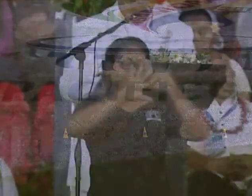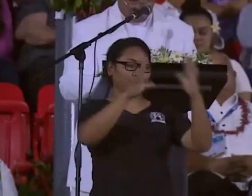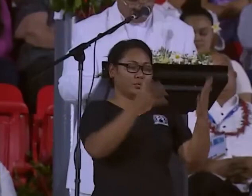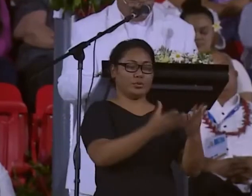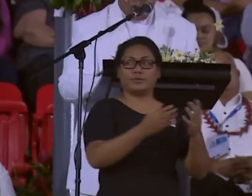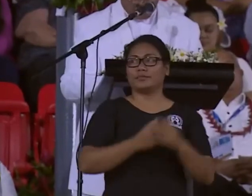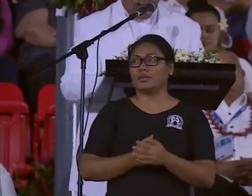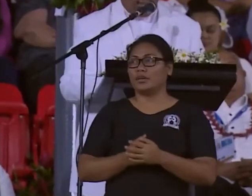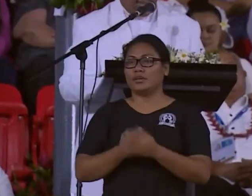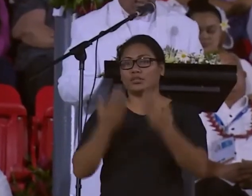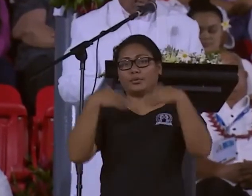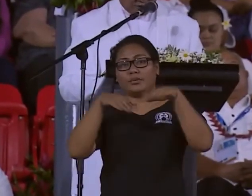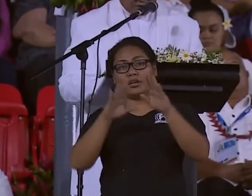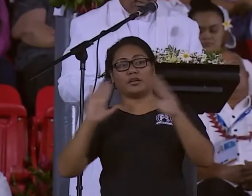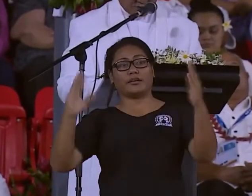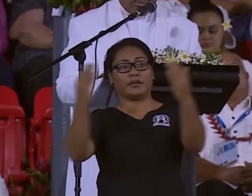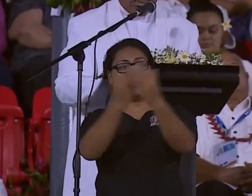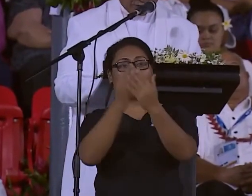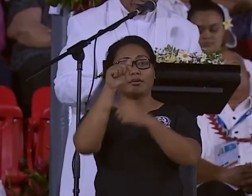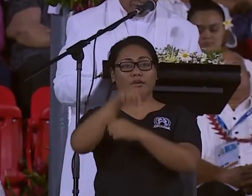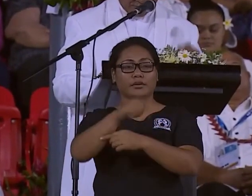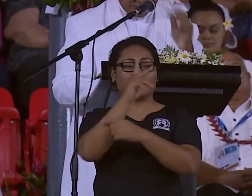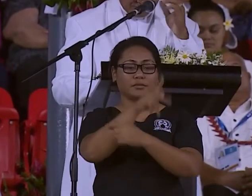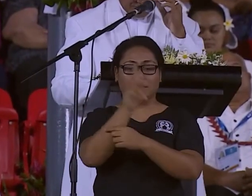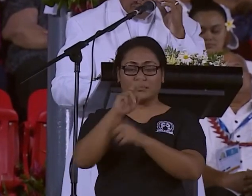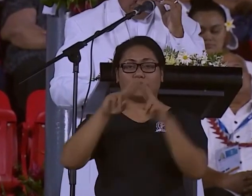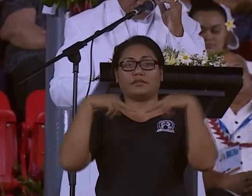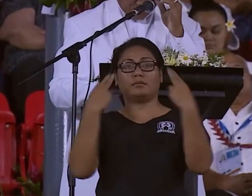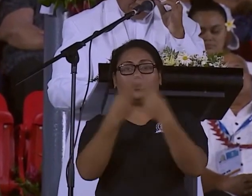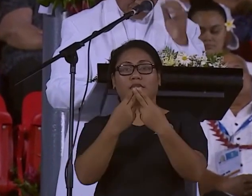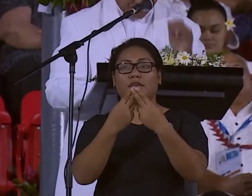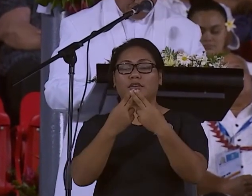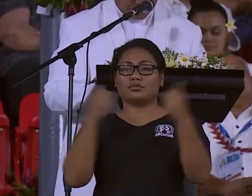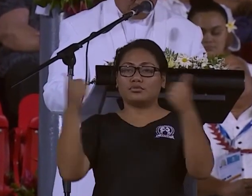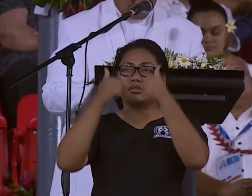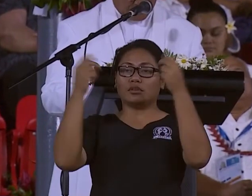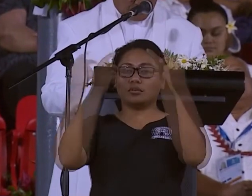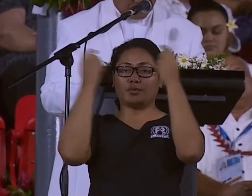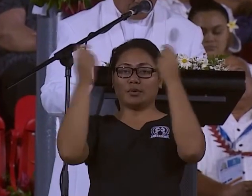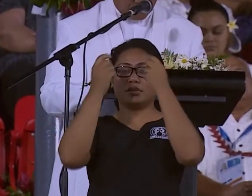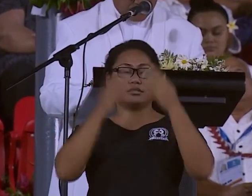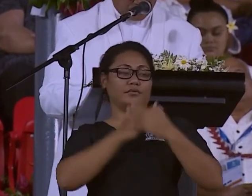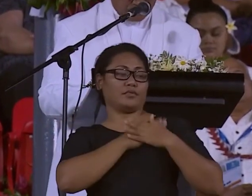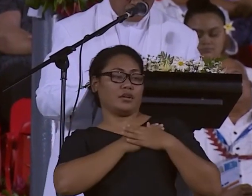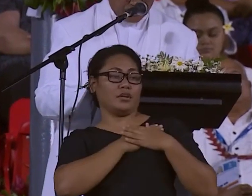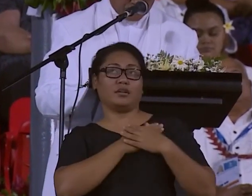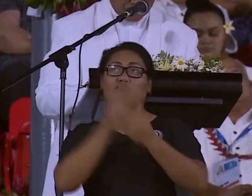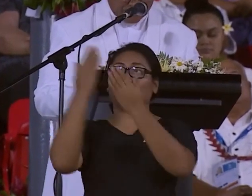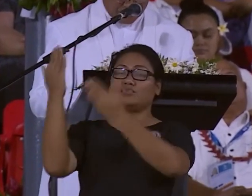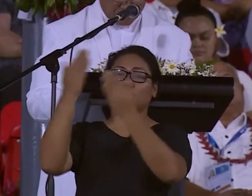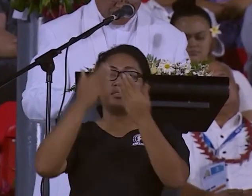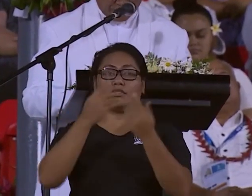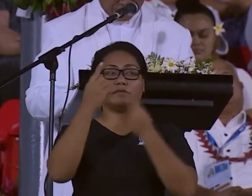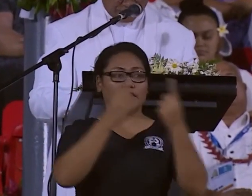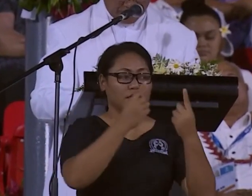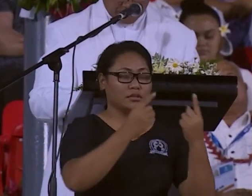entire world, that we have gathered here as a Pacific family to celebrate the love that you have given